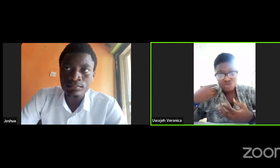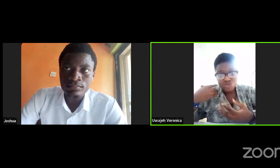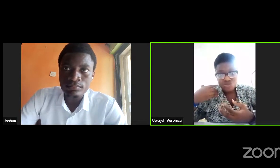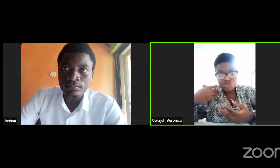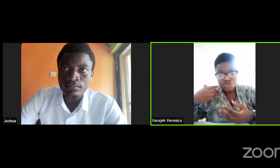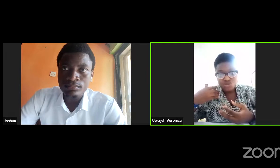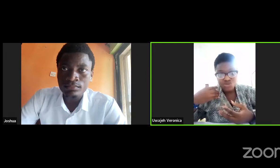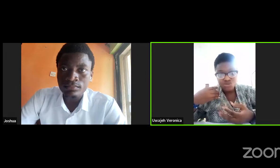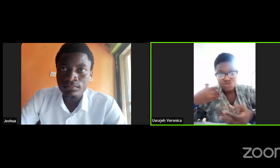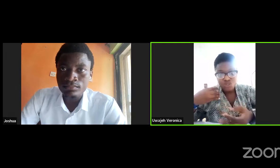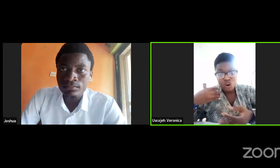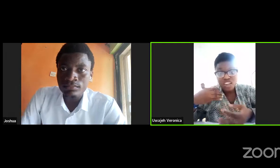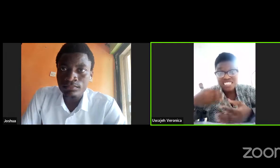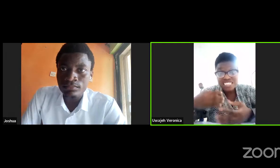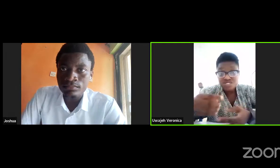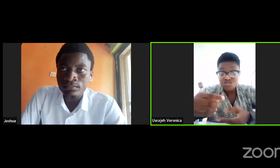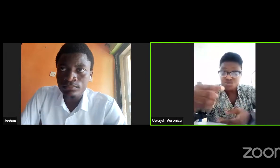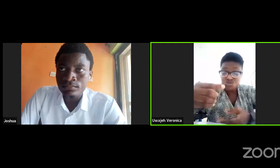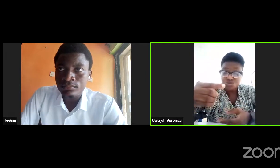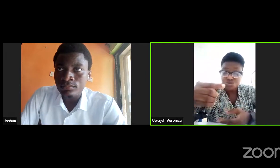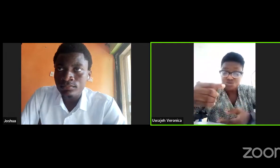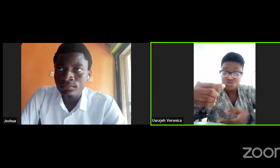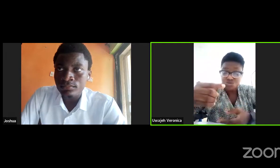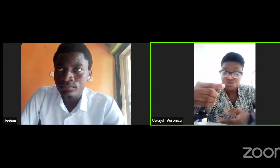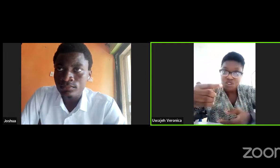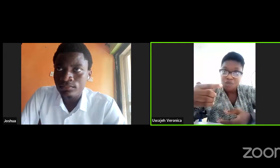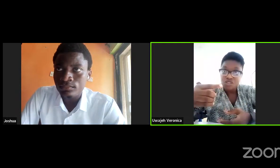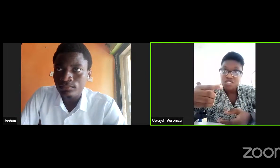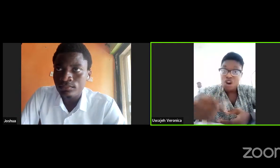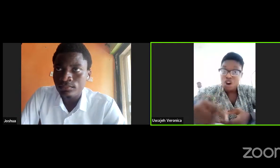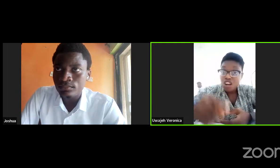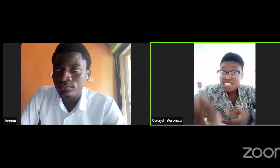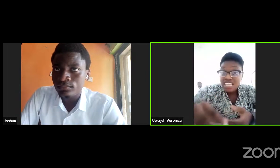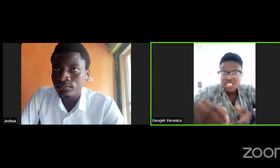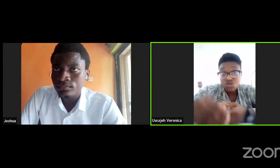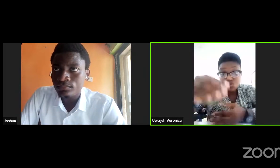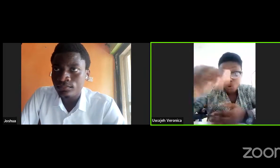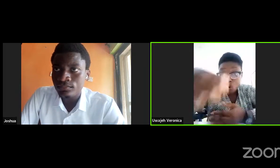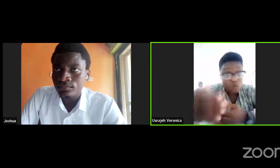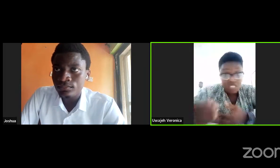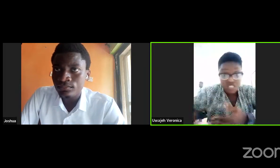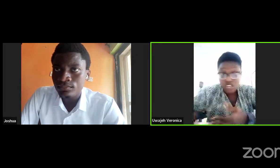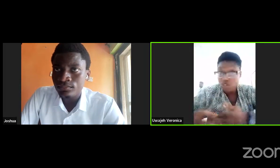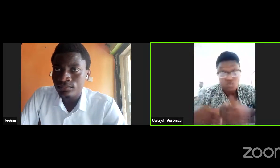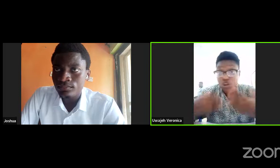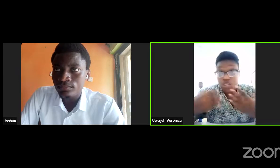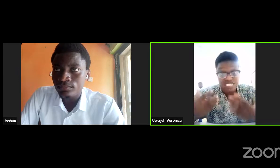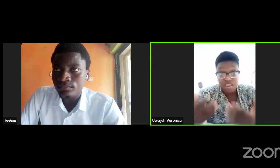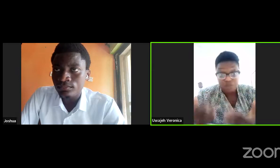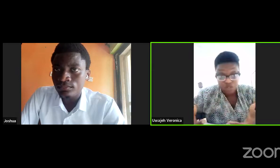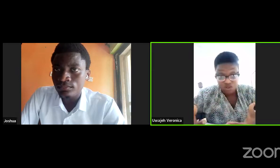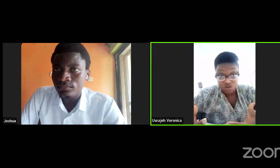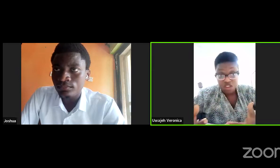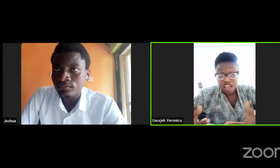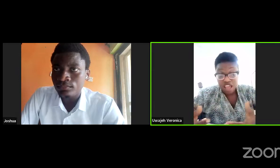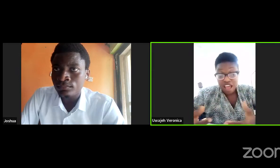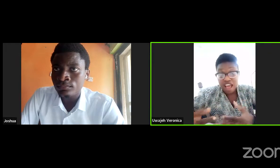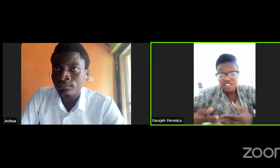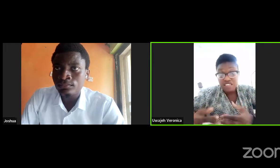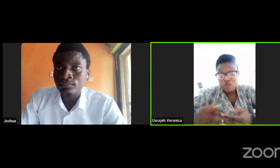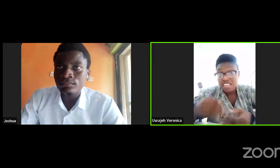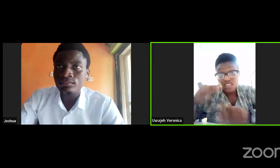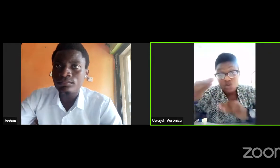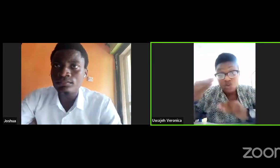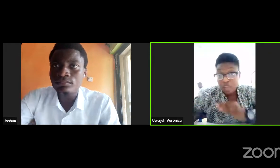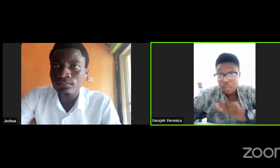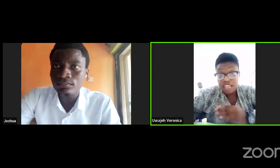to to all it takes to how do I put it? All it takes to follow procedure. They don't really understand procedure. And